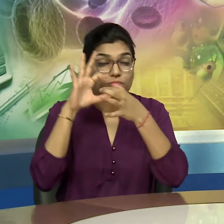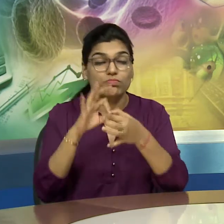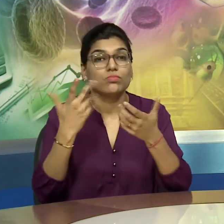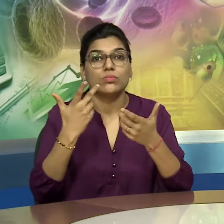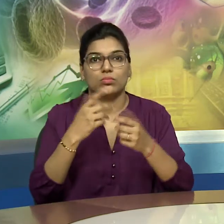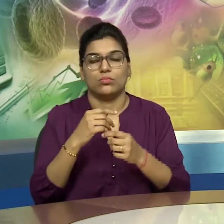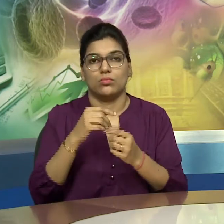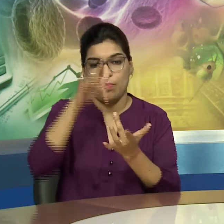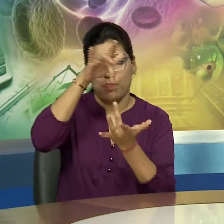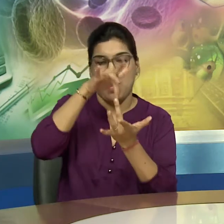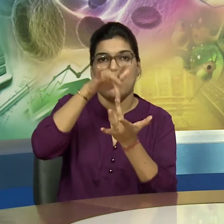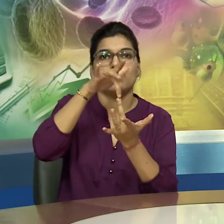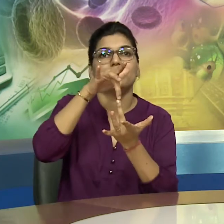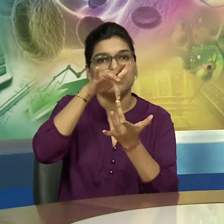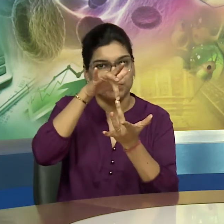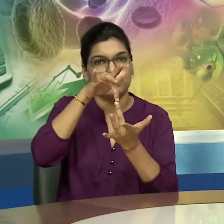and see the word ed